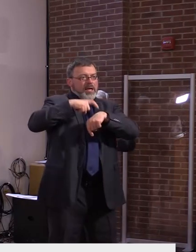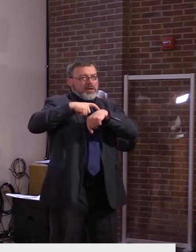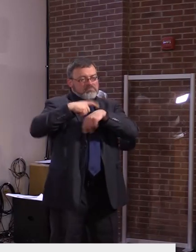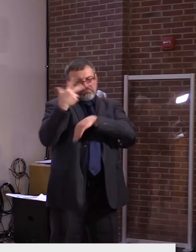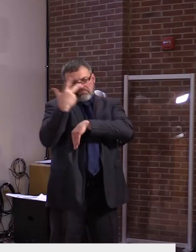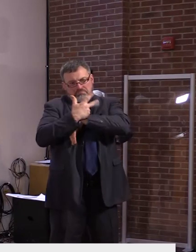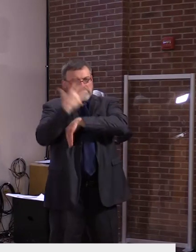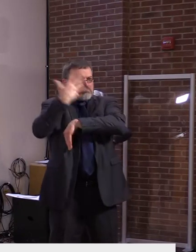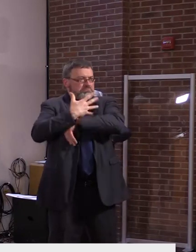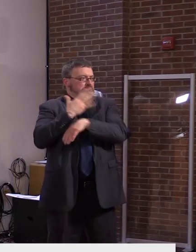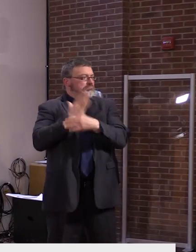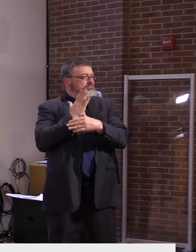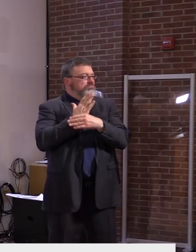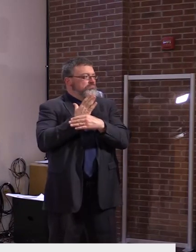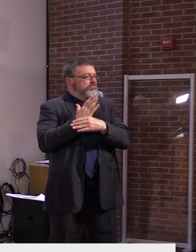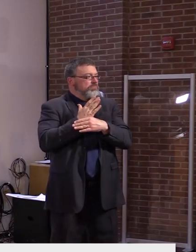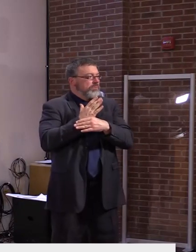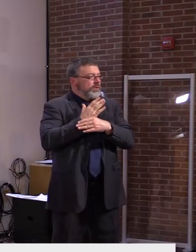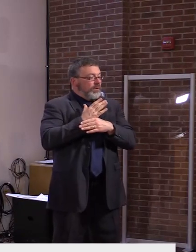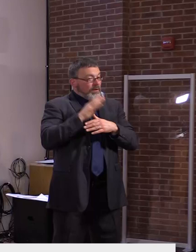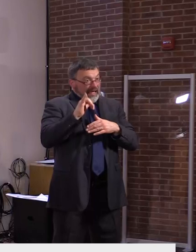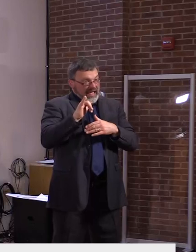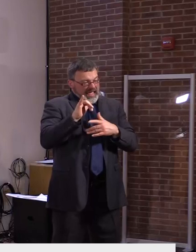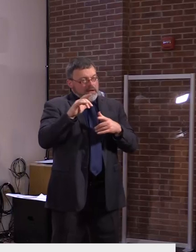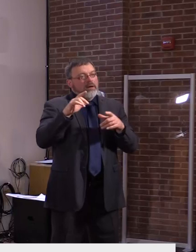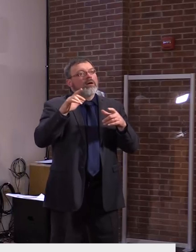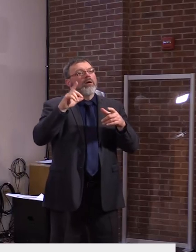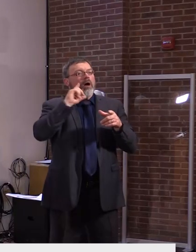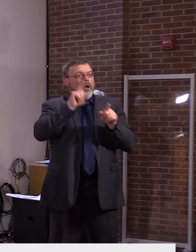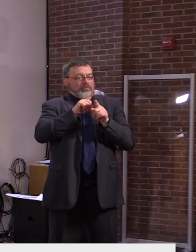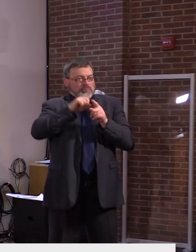chance of being hospitalized by 70%.